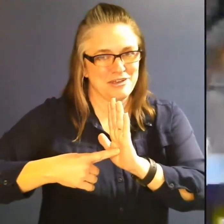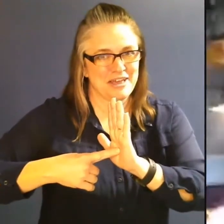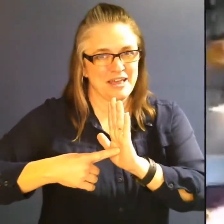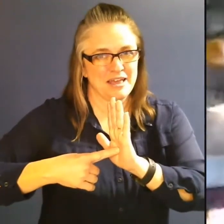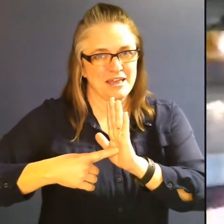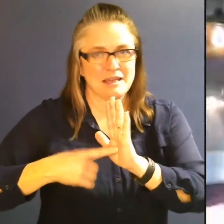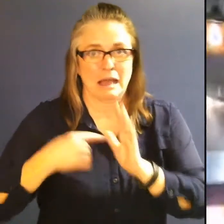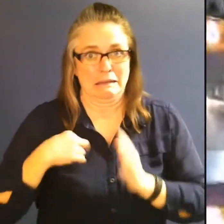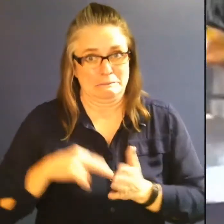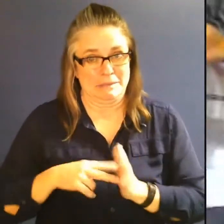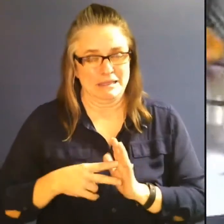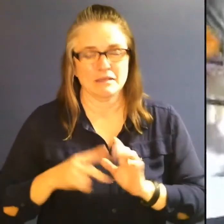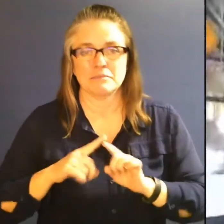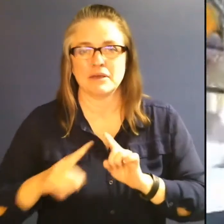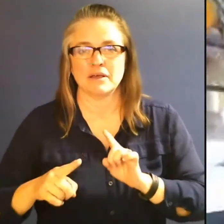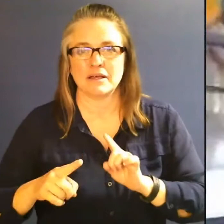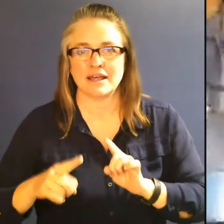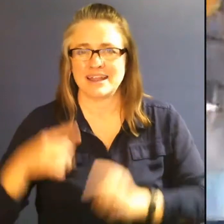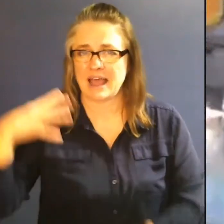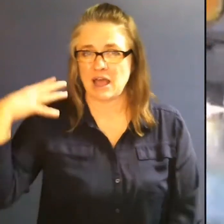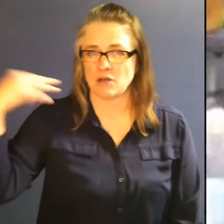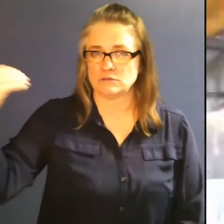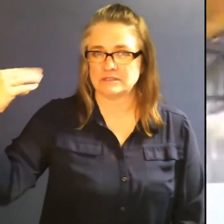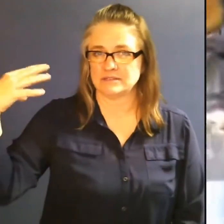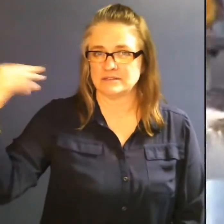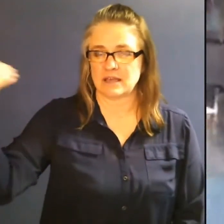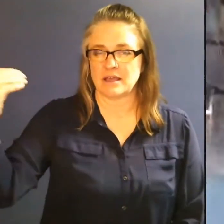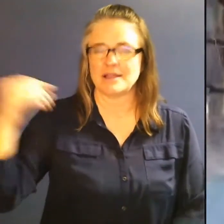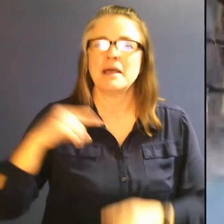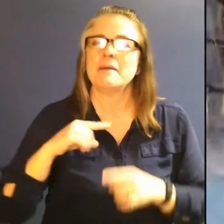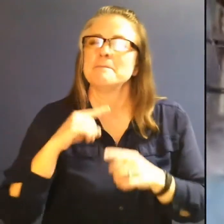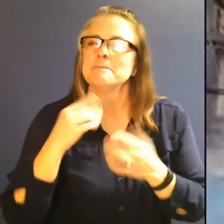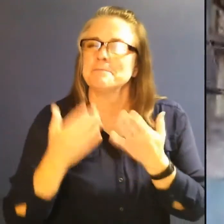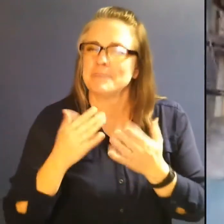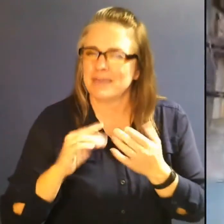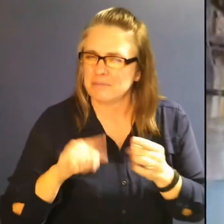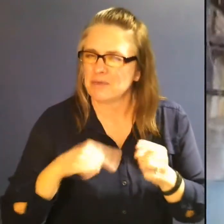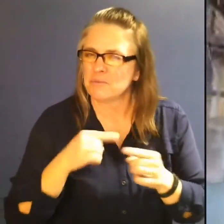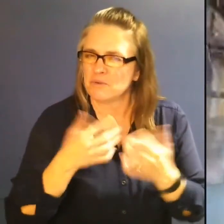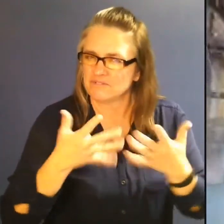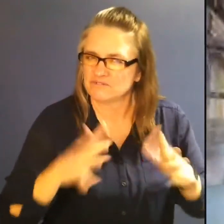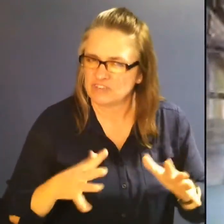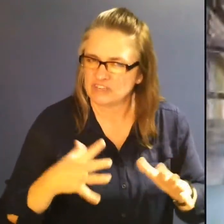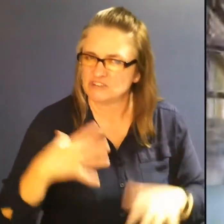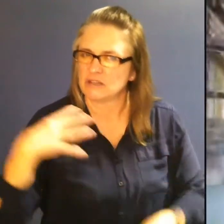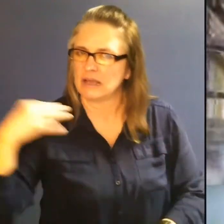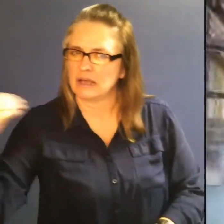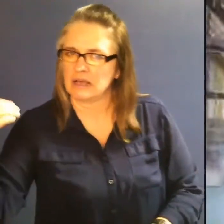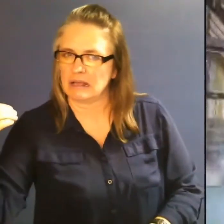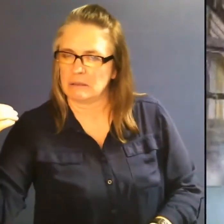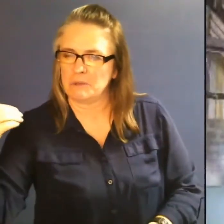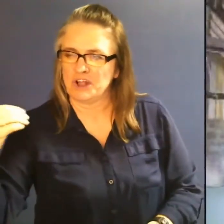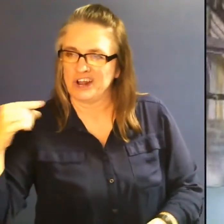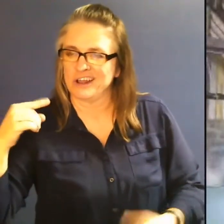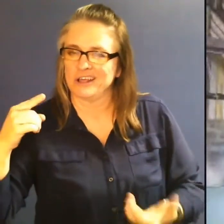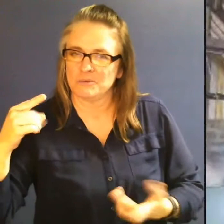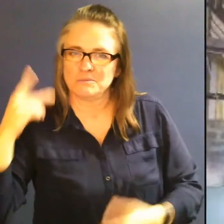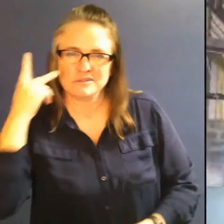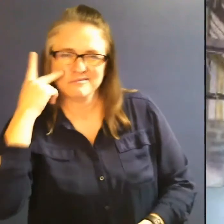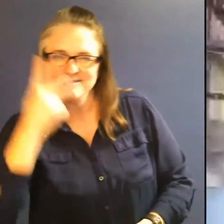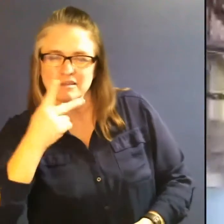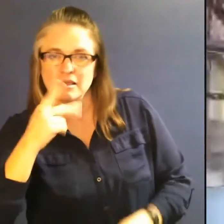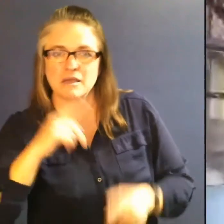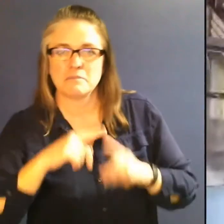was outside, and maybe when we're done in here, we'll go out and you'll see it. We'll do it a little backwards, but we have several